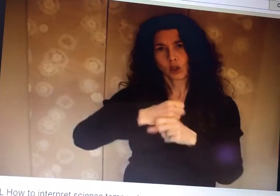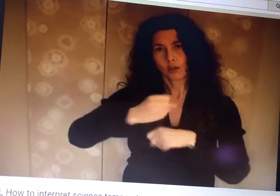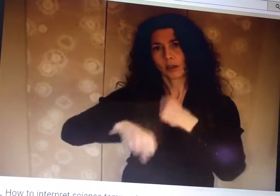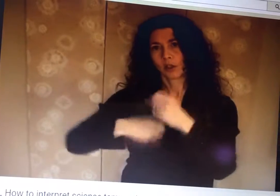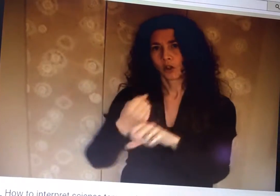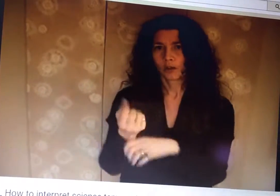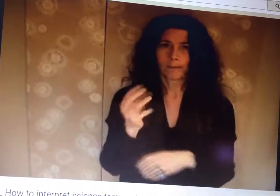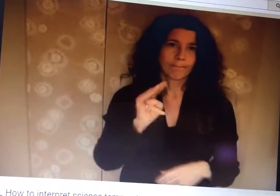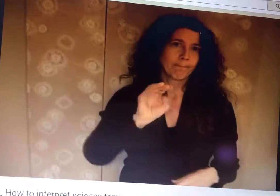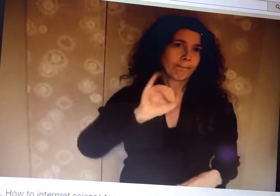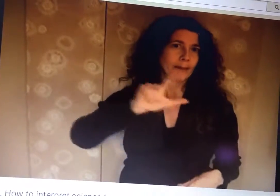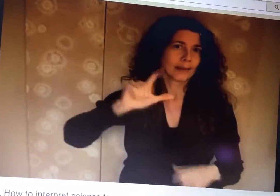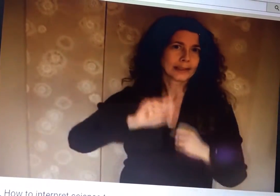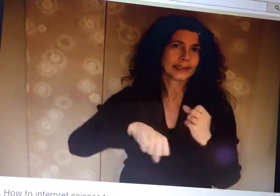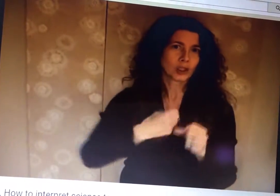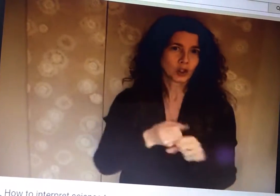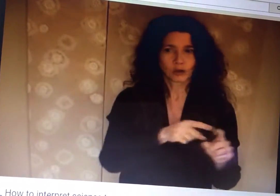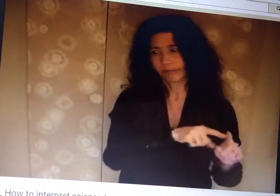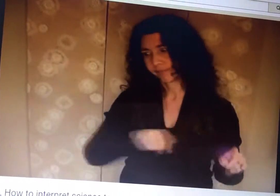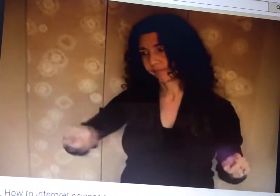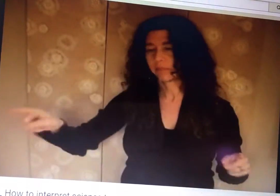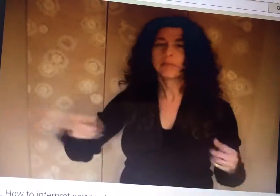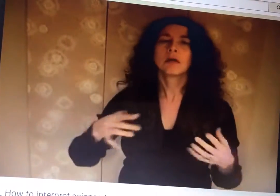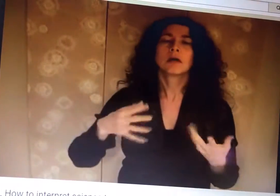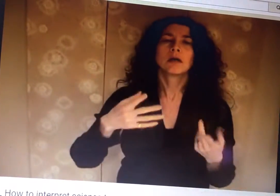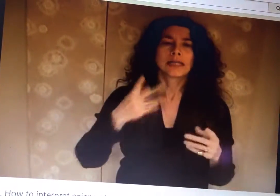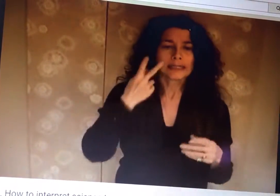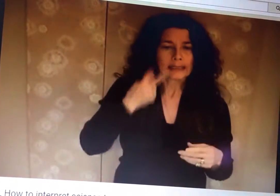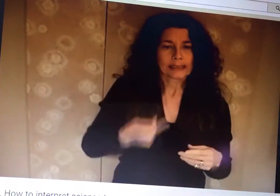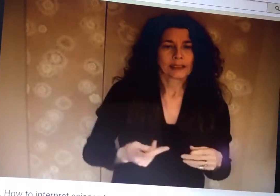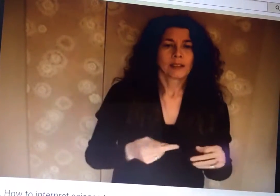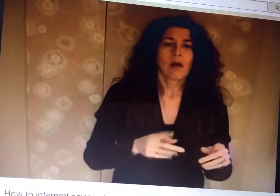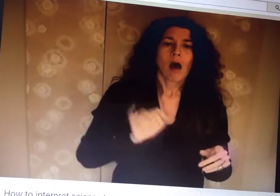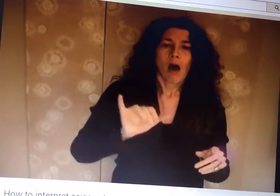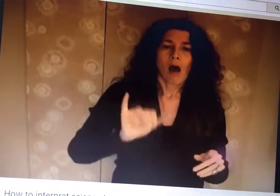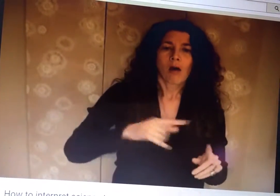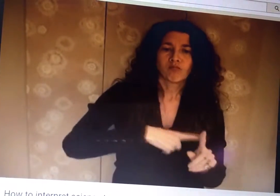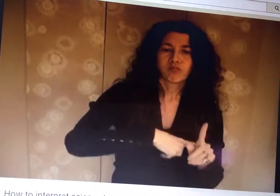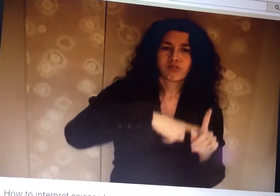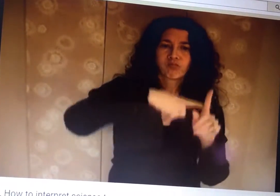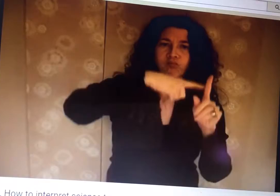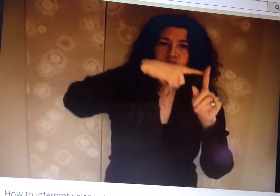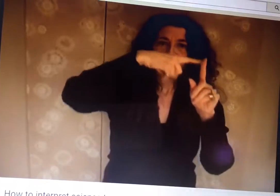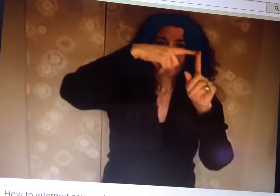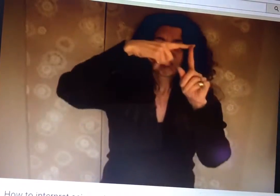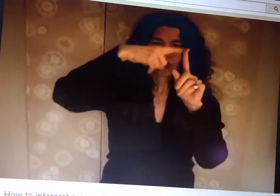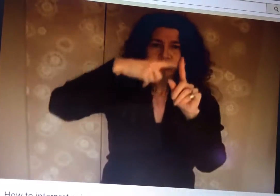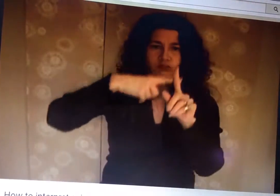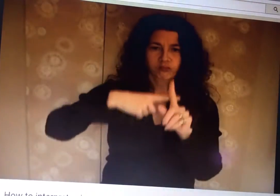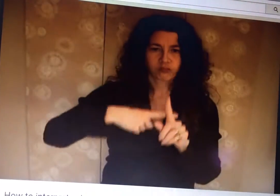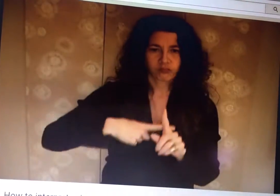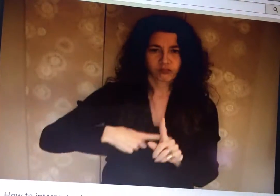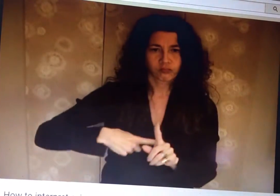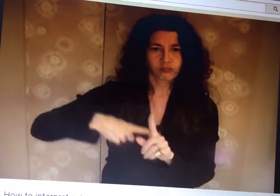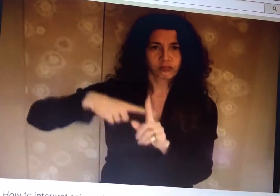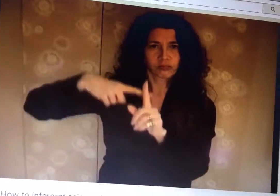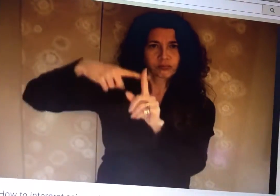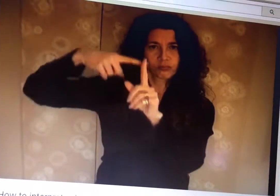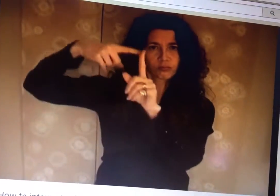the student's worksheet. So I move the sign for temperature up and down to correlate with